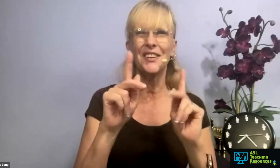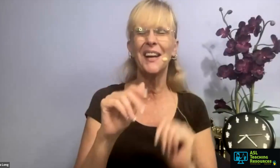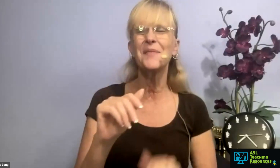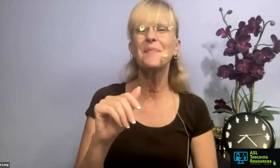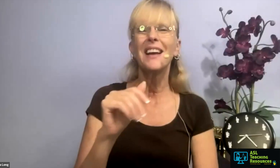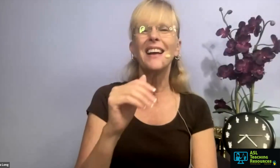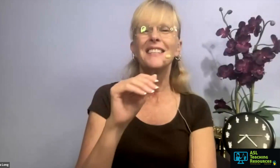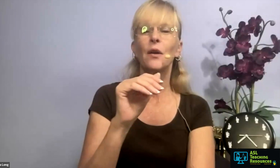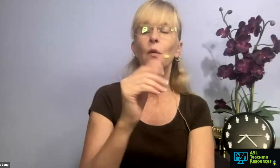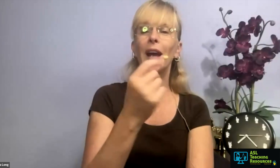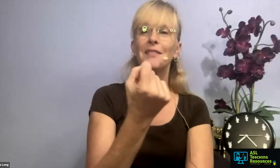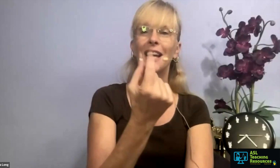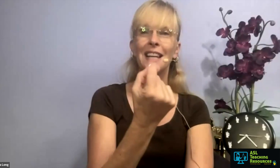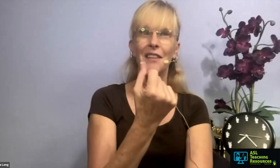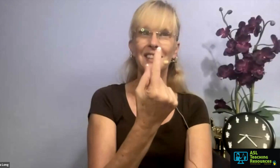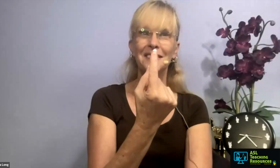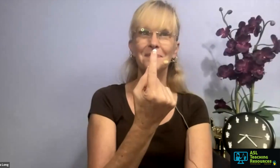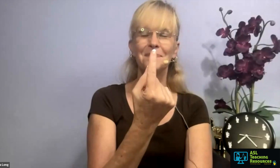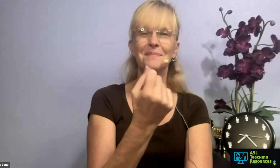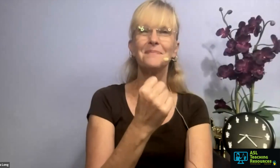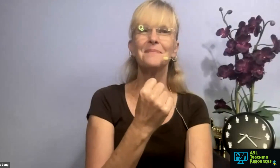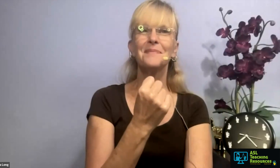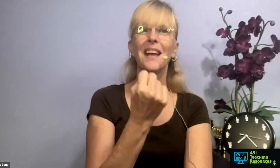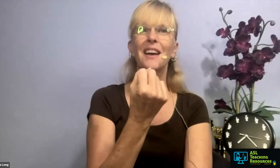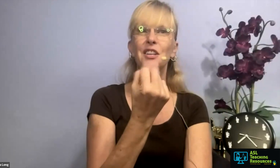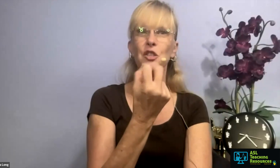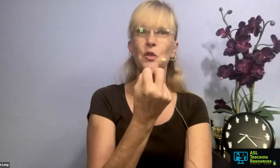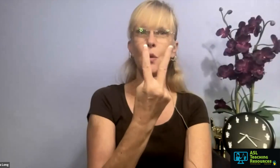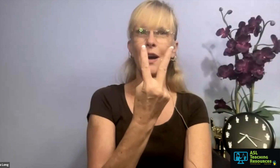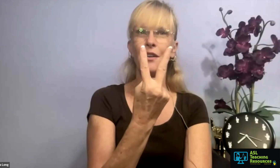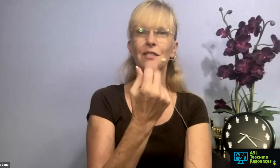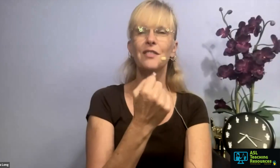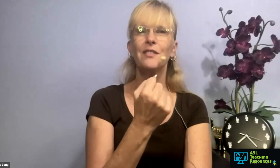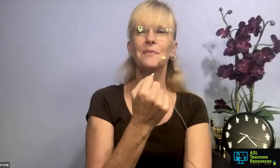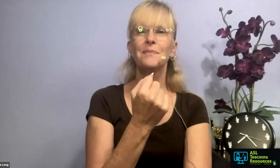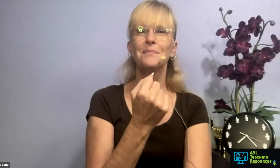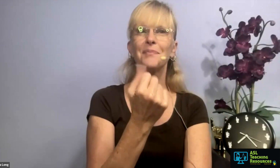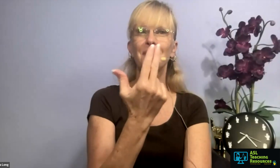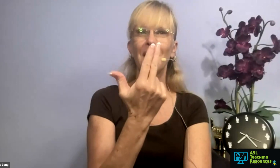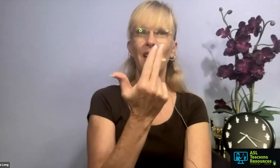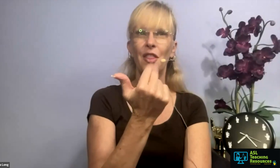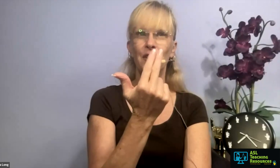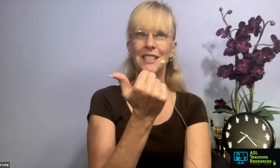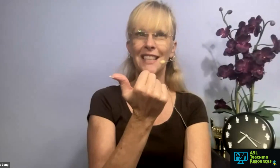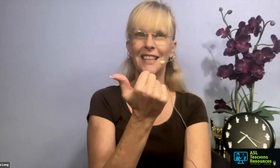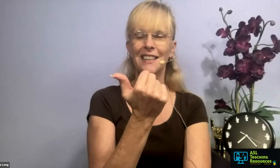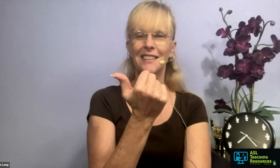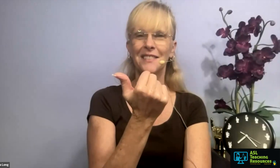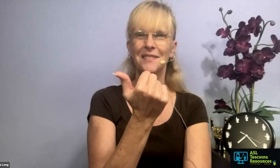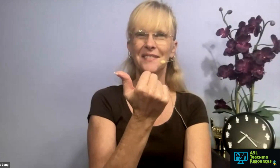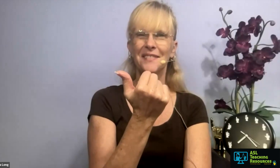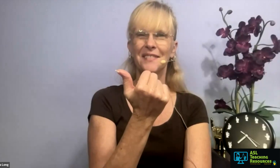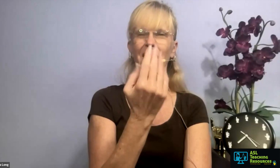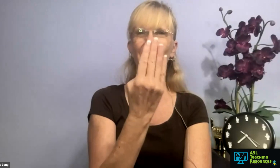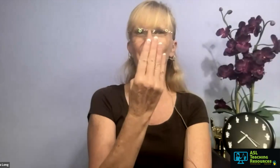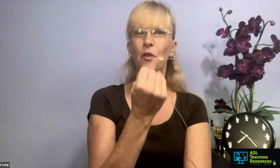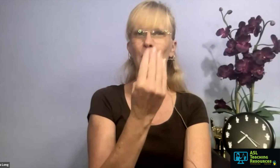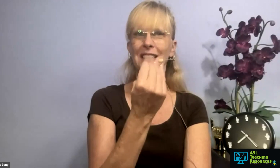okay? So we have 11, 12, 13,